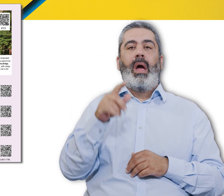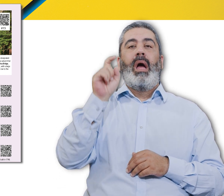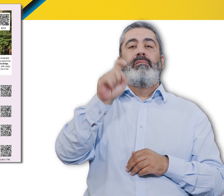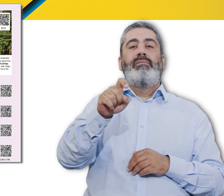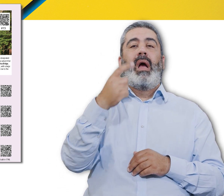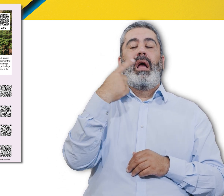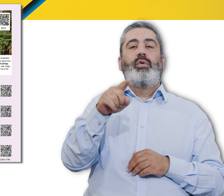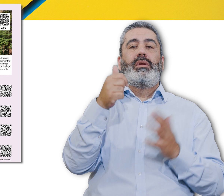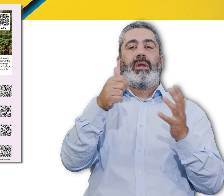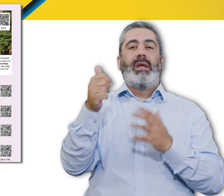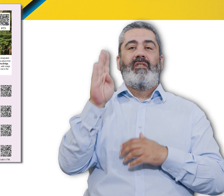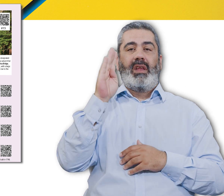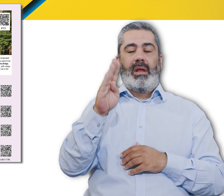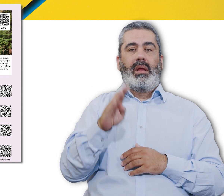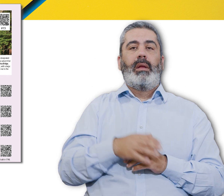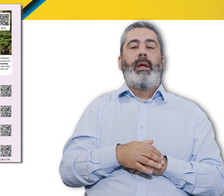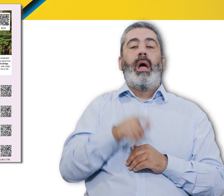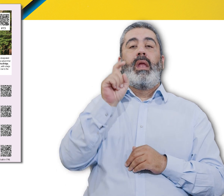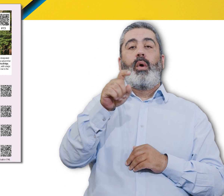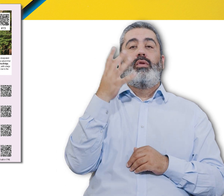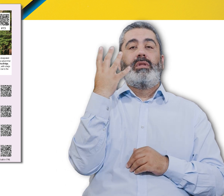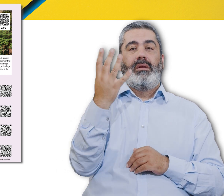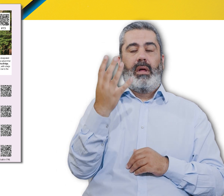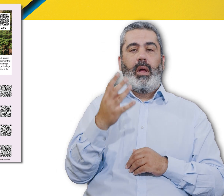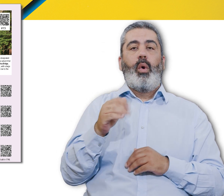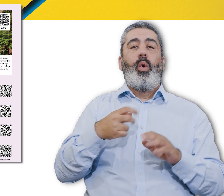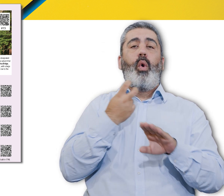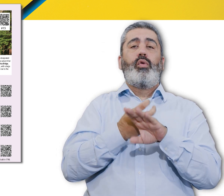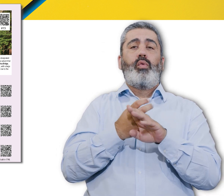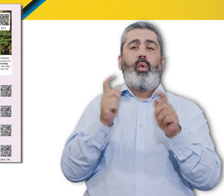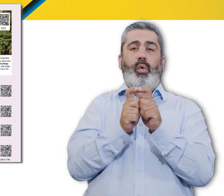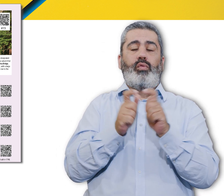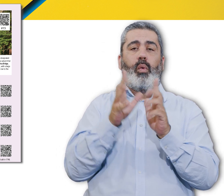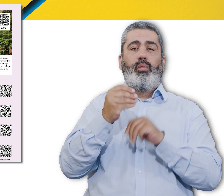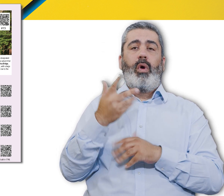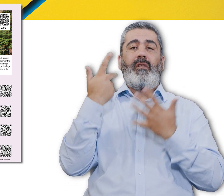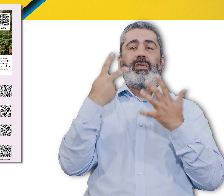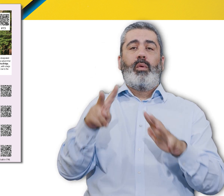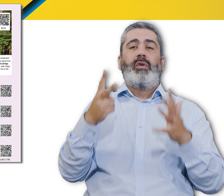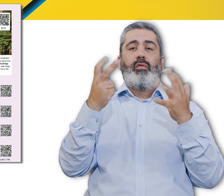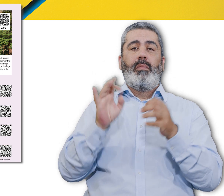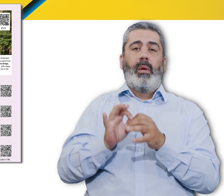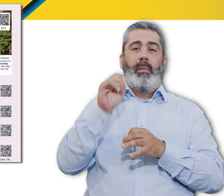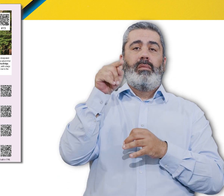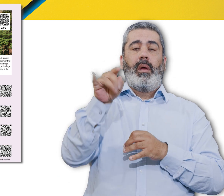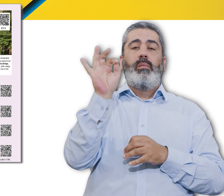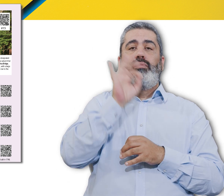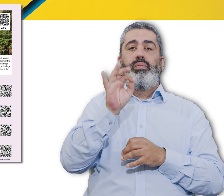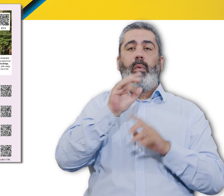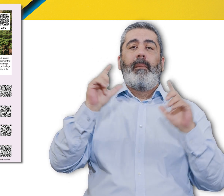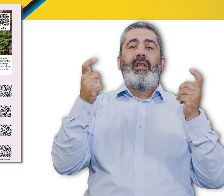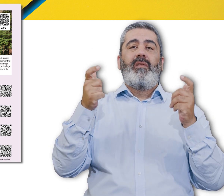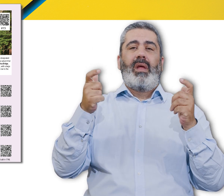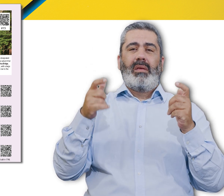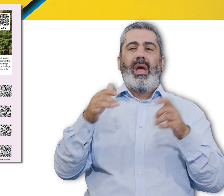to Privole, etc. Mavarnaoit, number 4. It is a mountain village, alt. 770